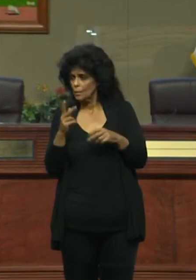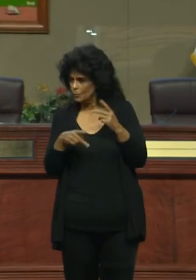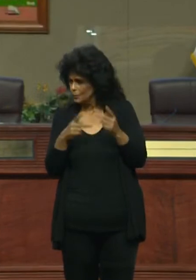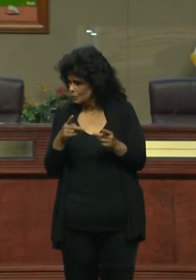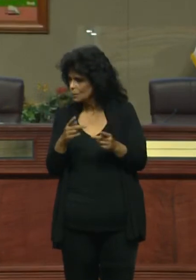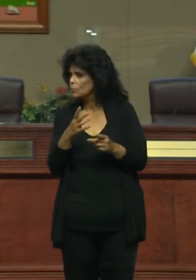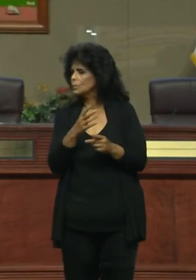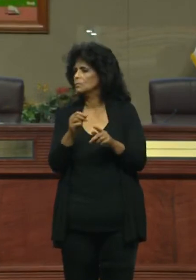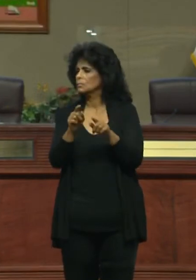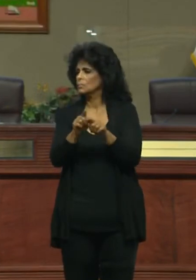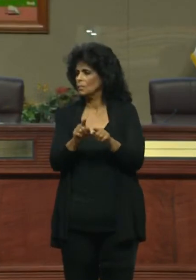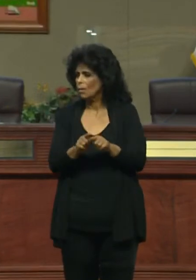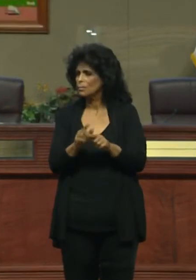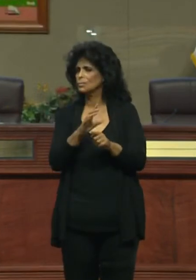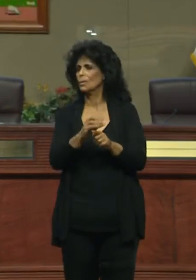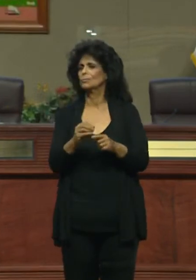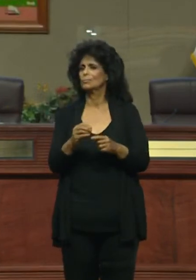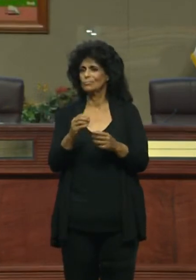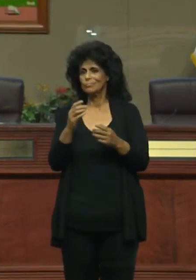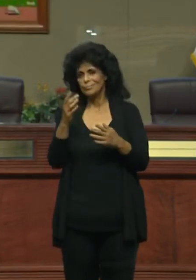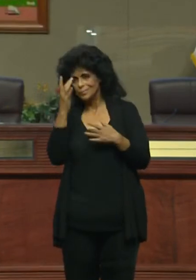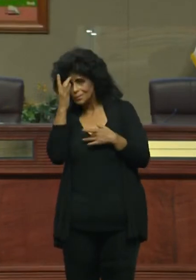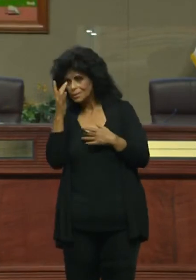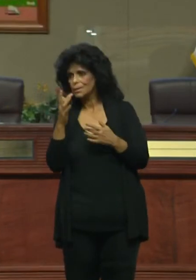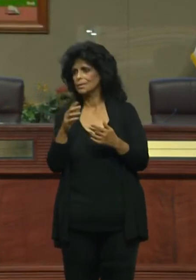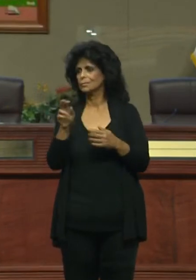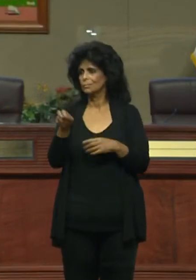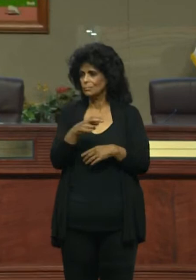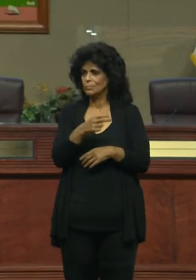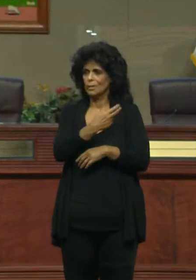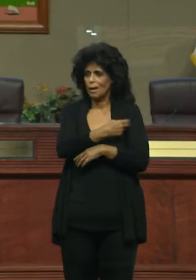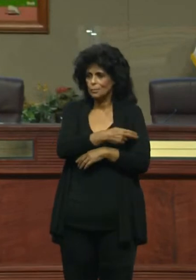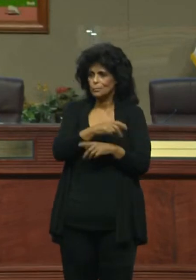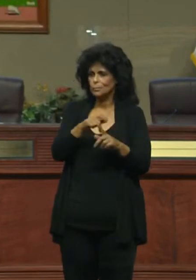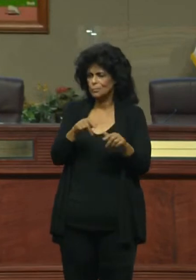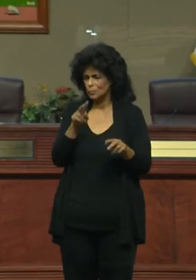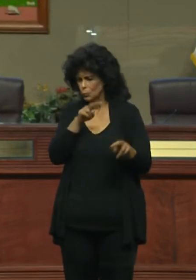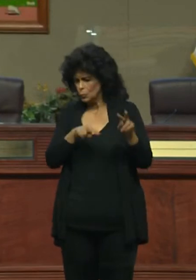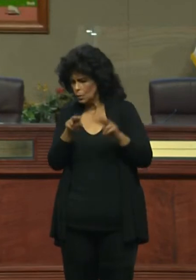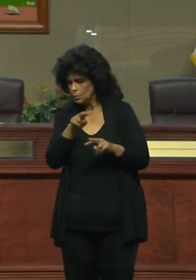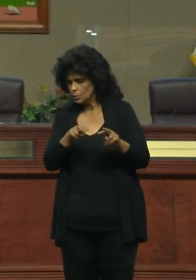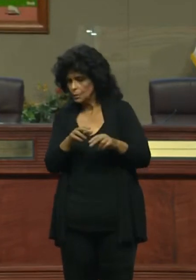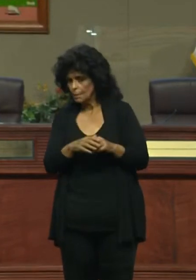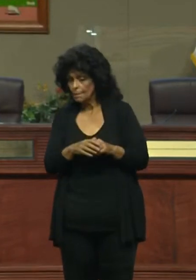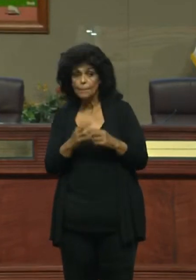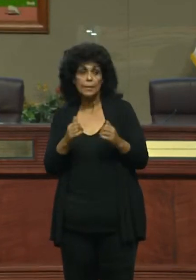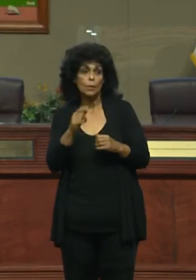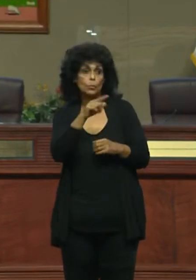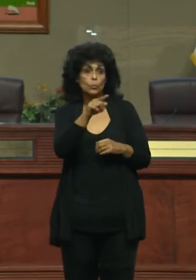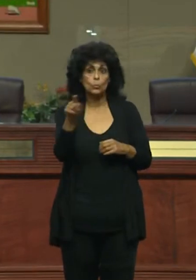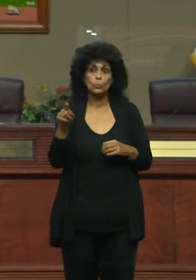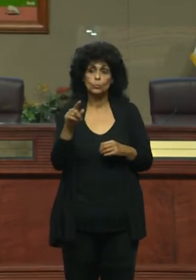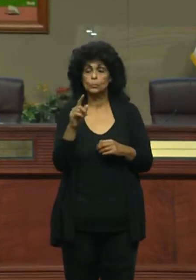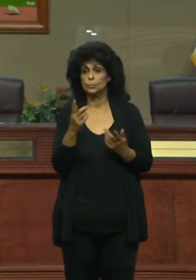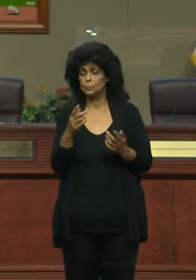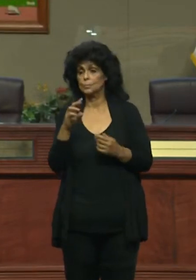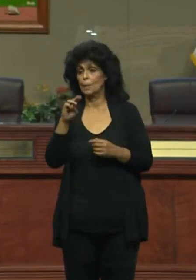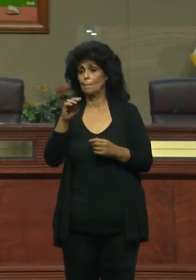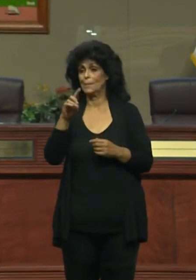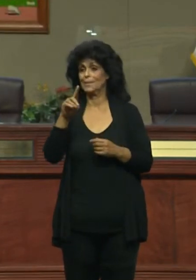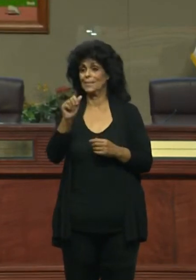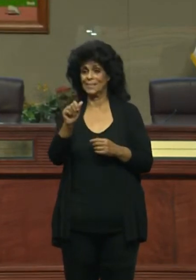well for me within this community. Now, for those of you in the media, I know that I see your news